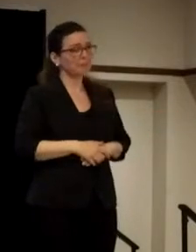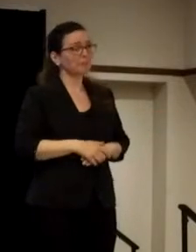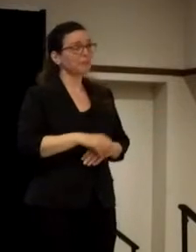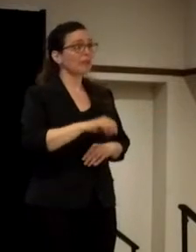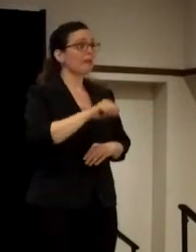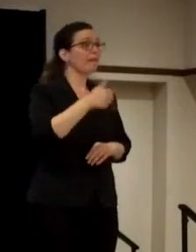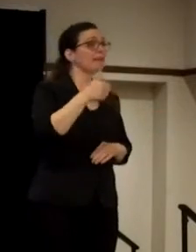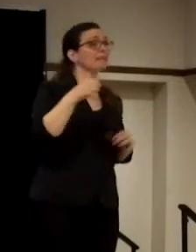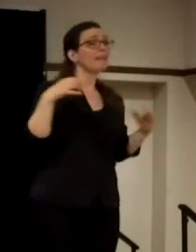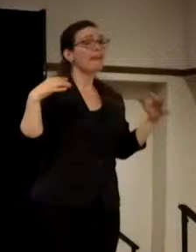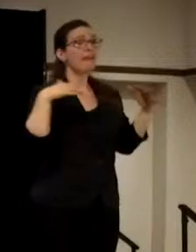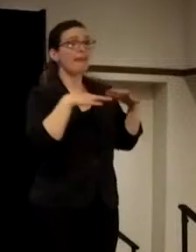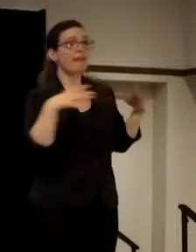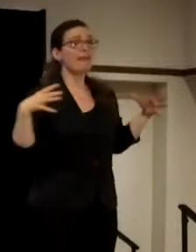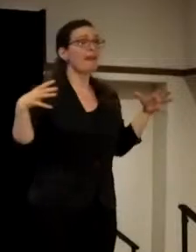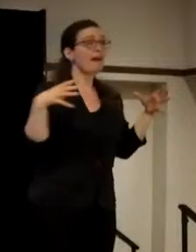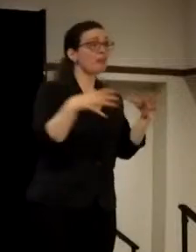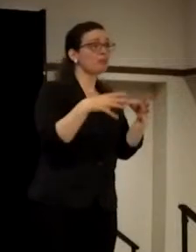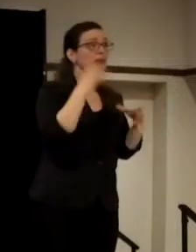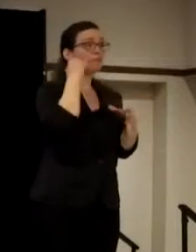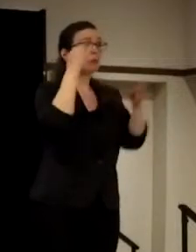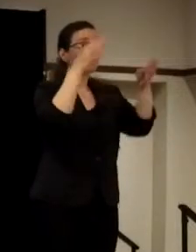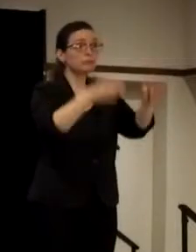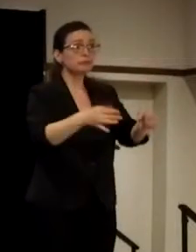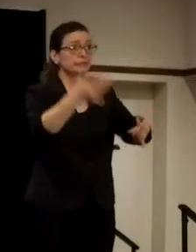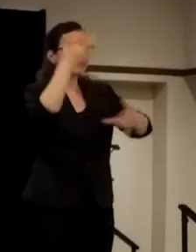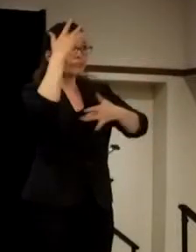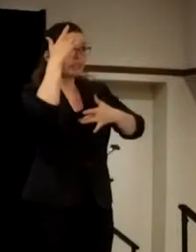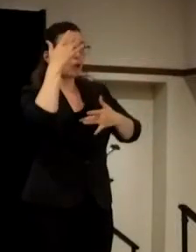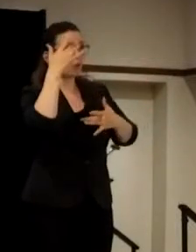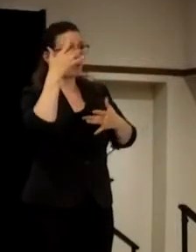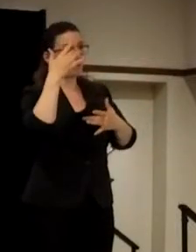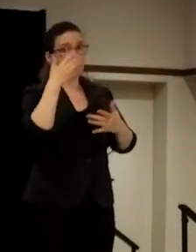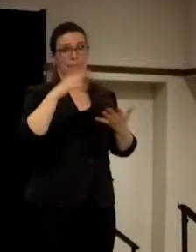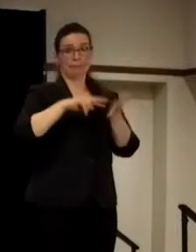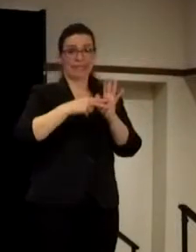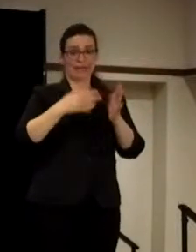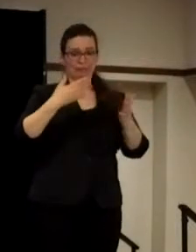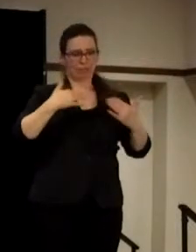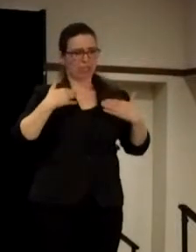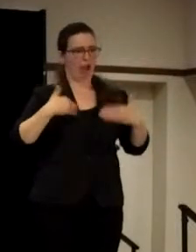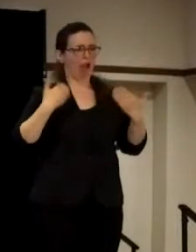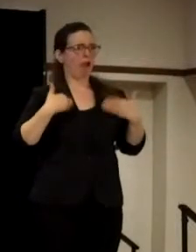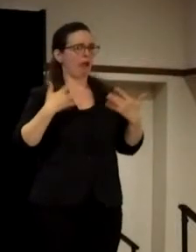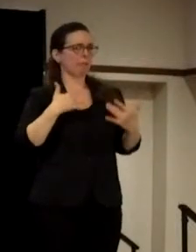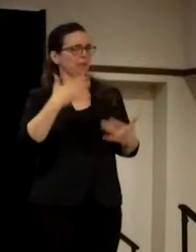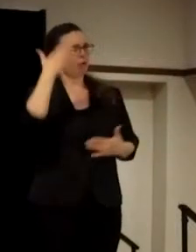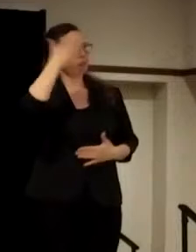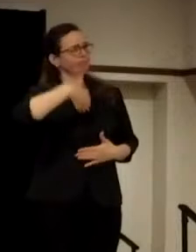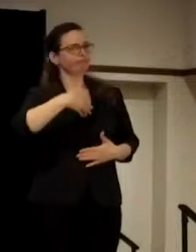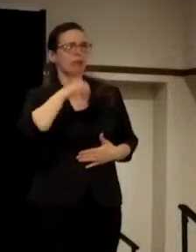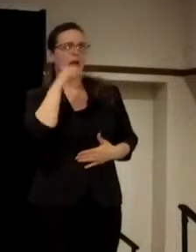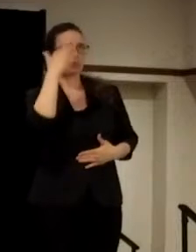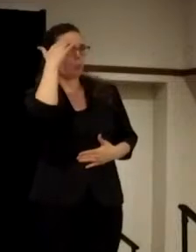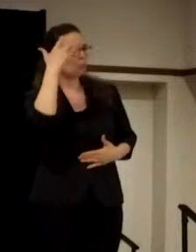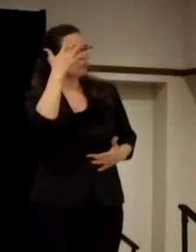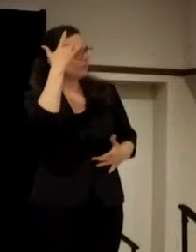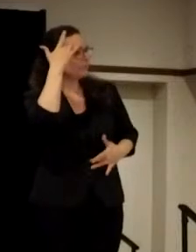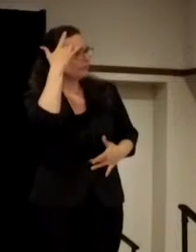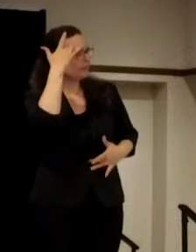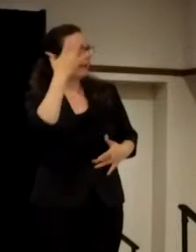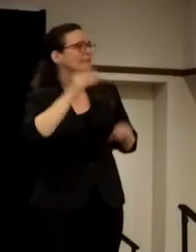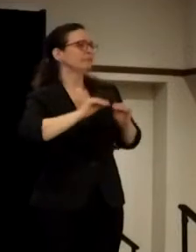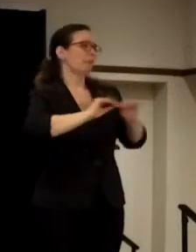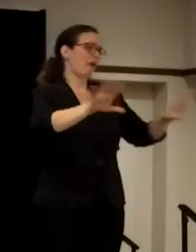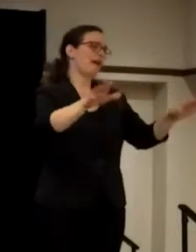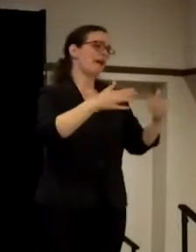cases if somebody's got COVID there? Yes, it will. So I think overall, we haven't seen the spikes other communities have seen in Western New